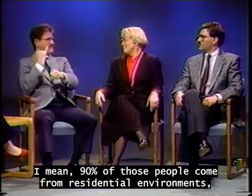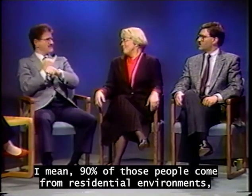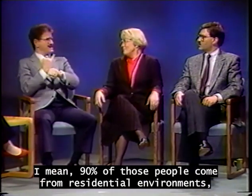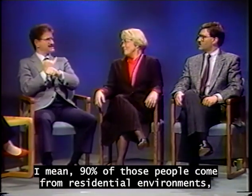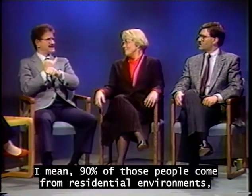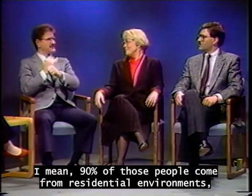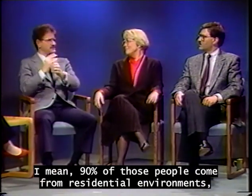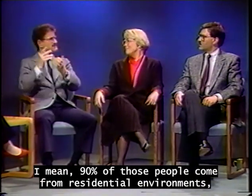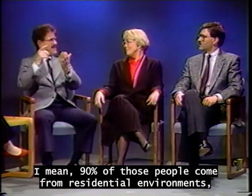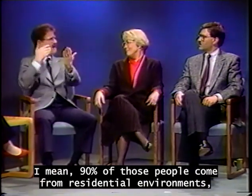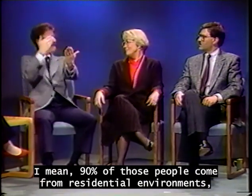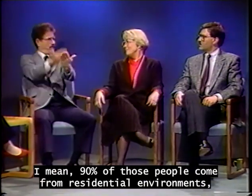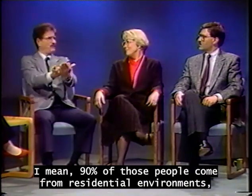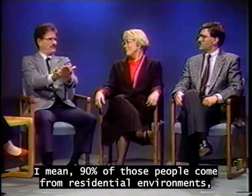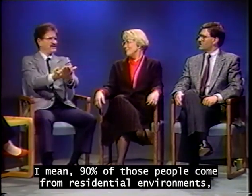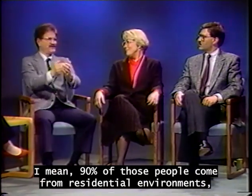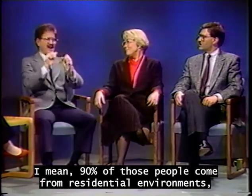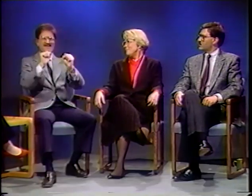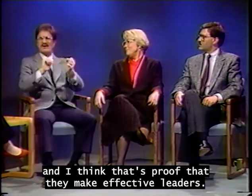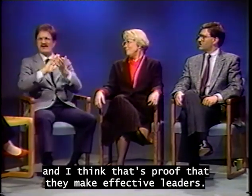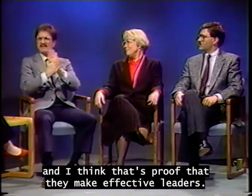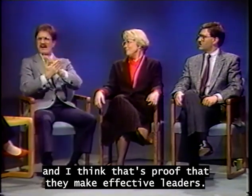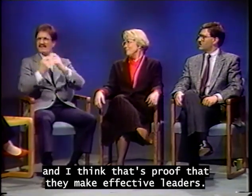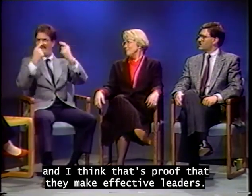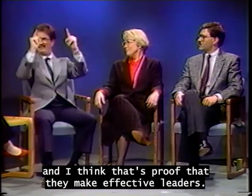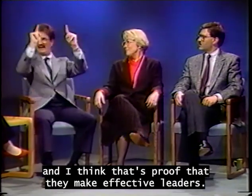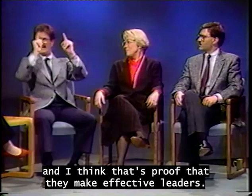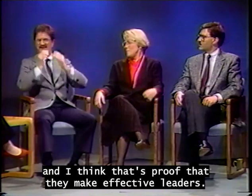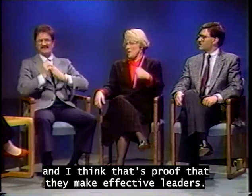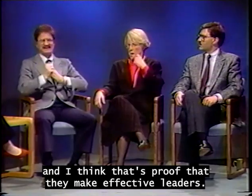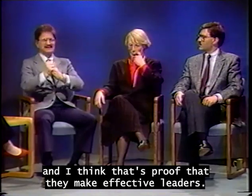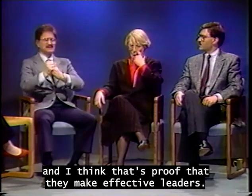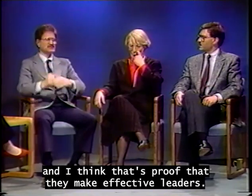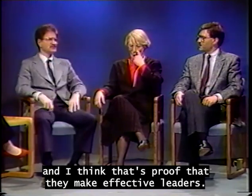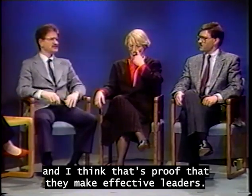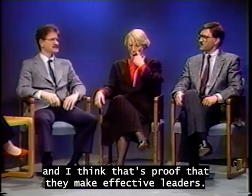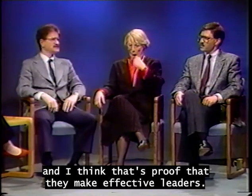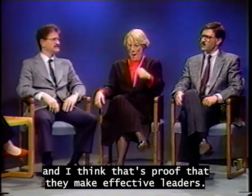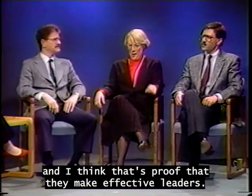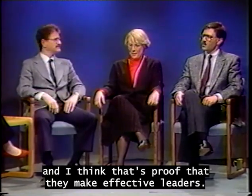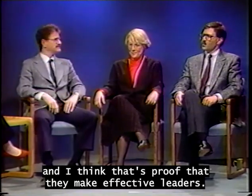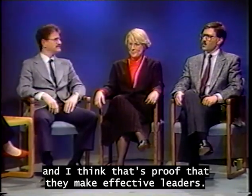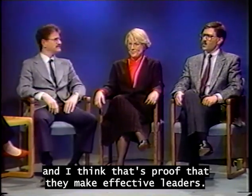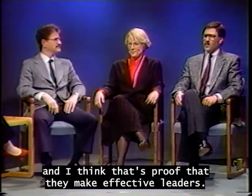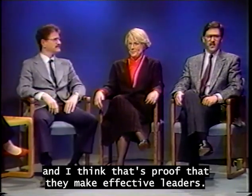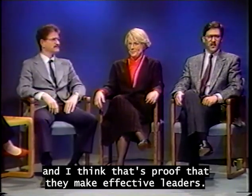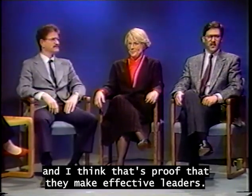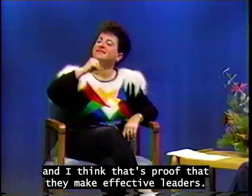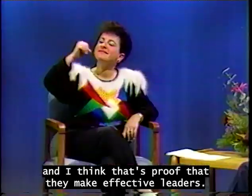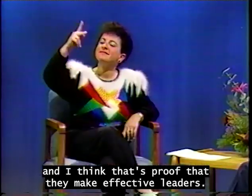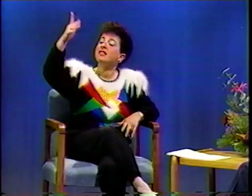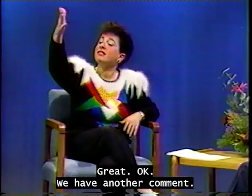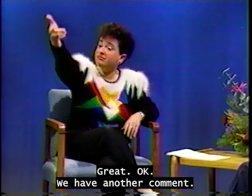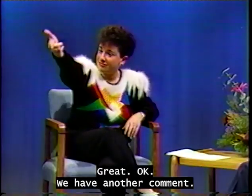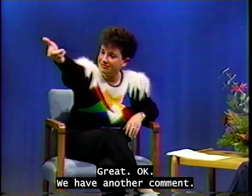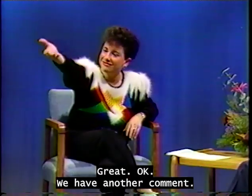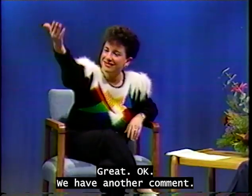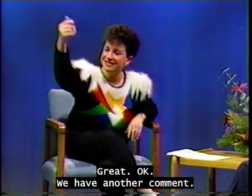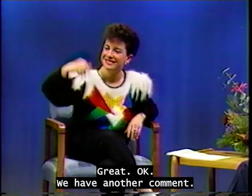90% of those people come from residential environments. And I think that's proof that they make effective leaders. Great.